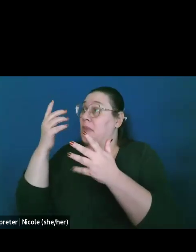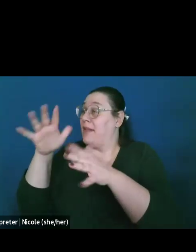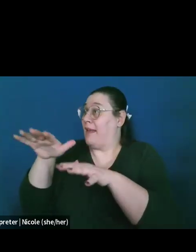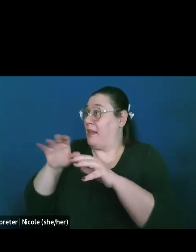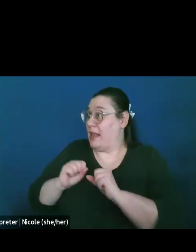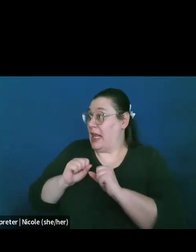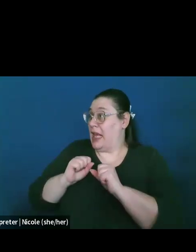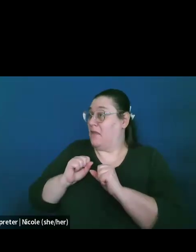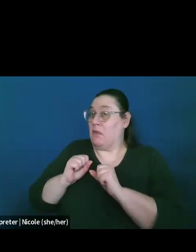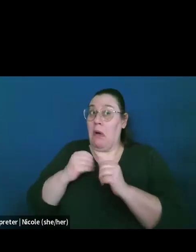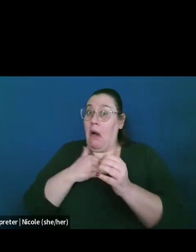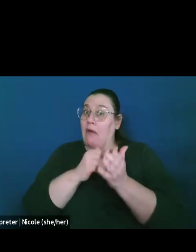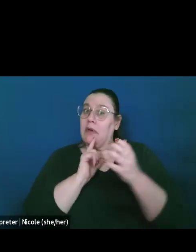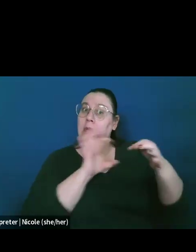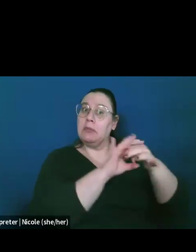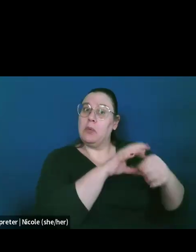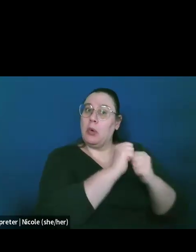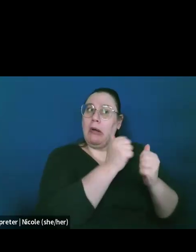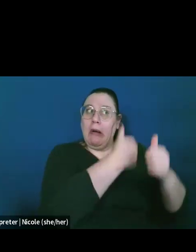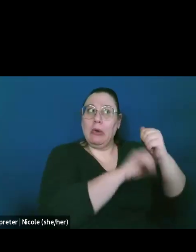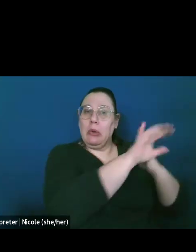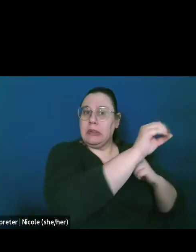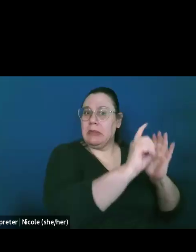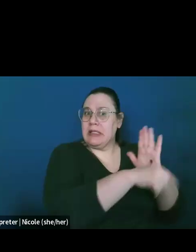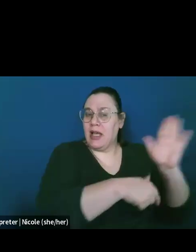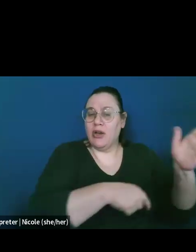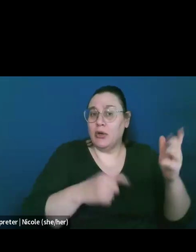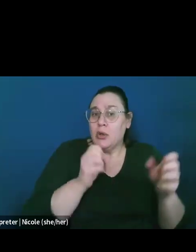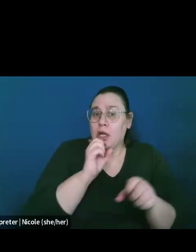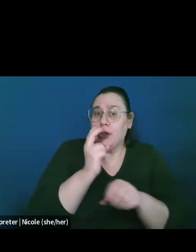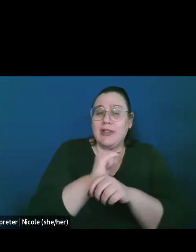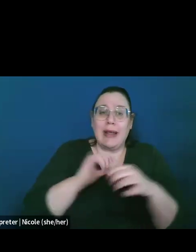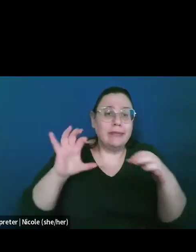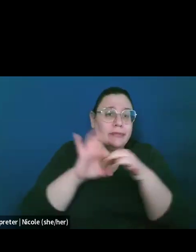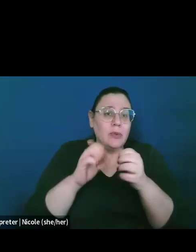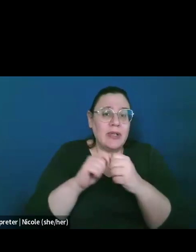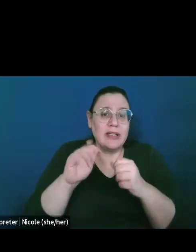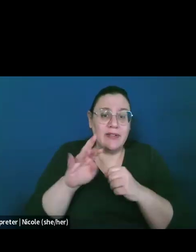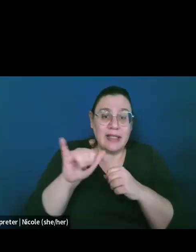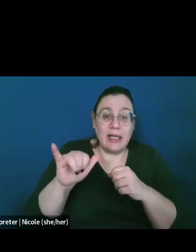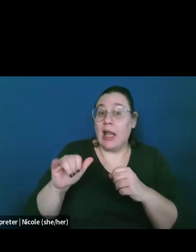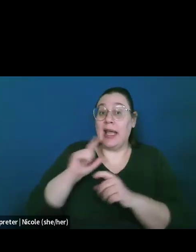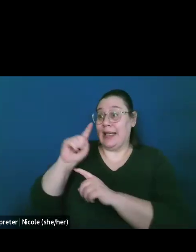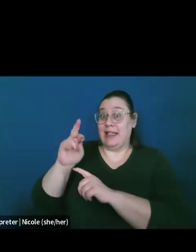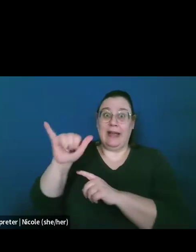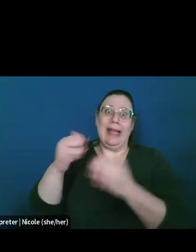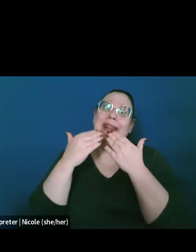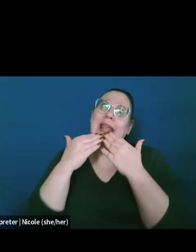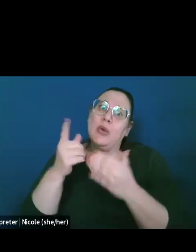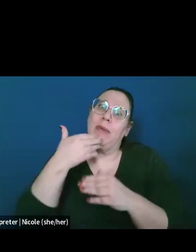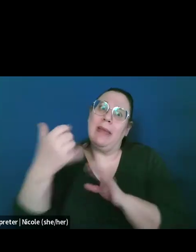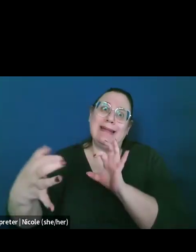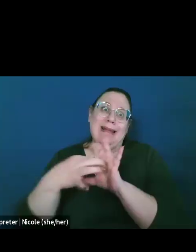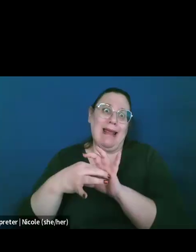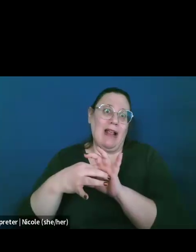also link you to clients. So Tiffany, for example, has actually linked me to my biggest client right now. Thank you, Tiffany.